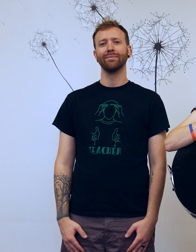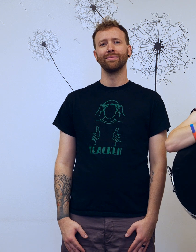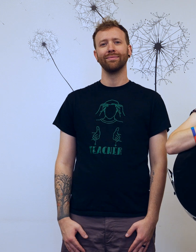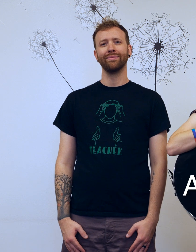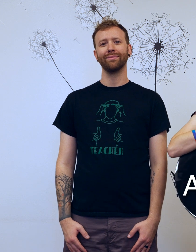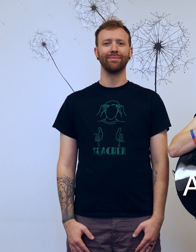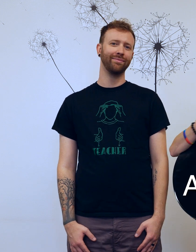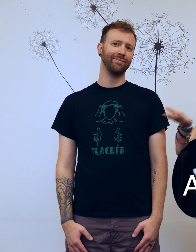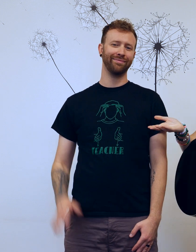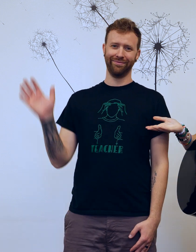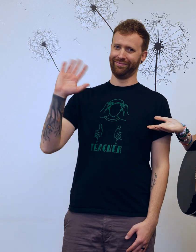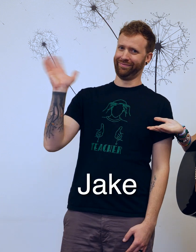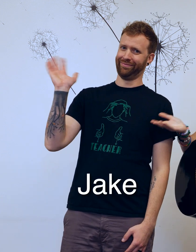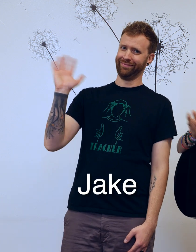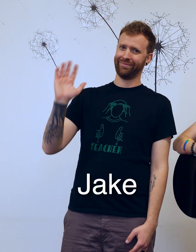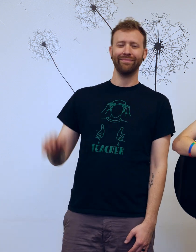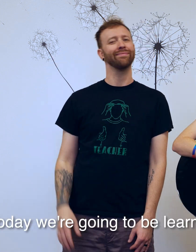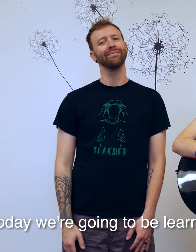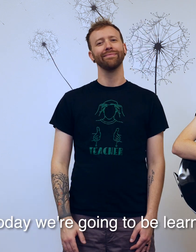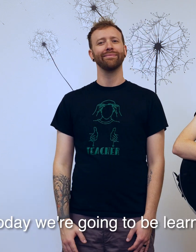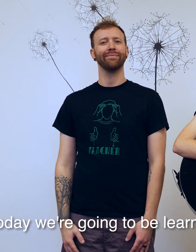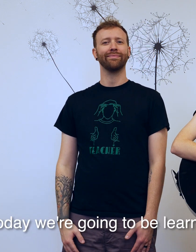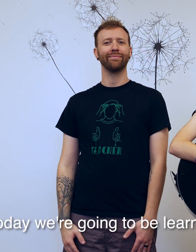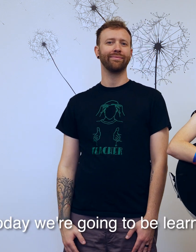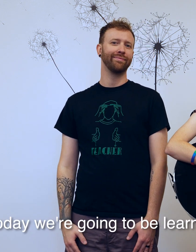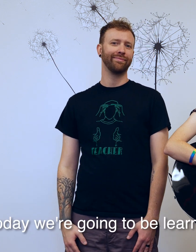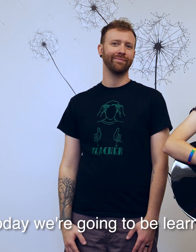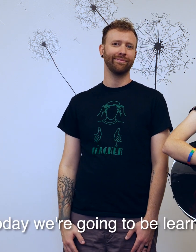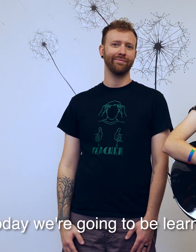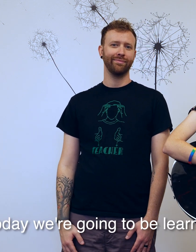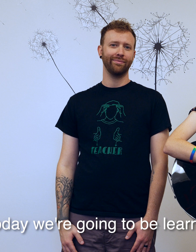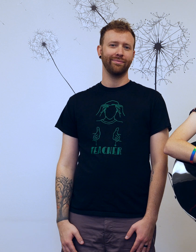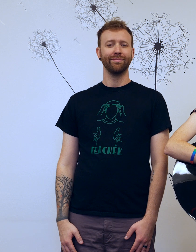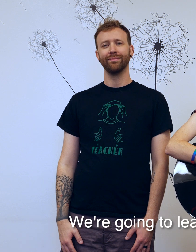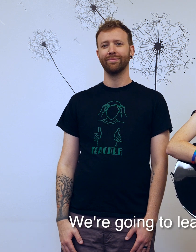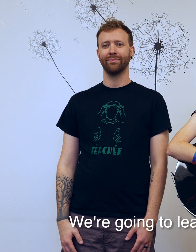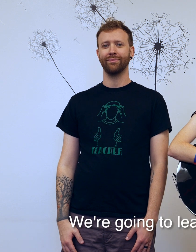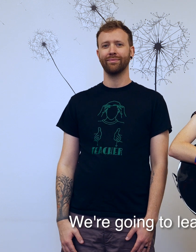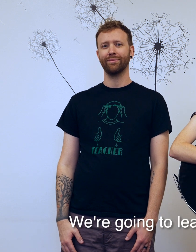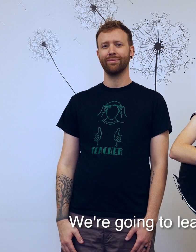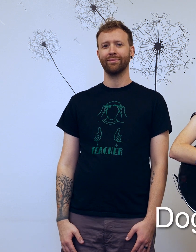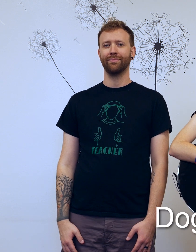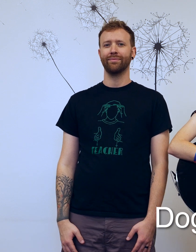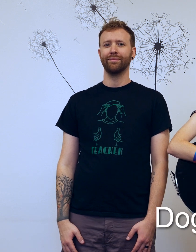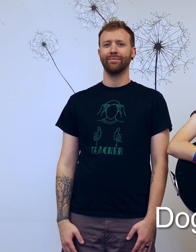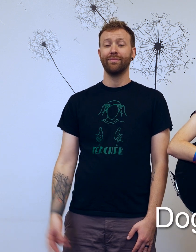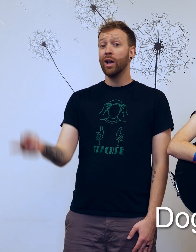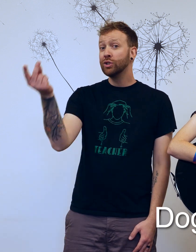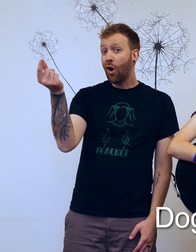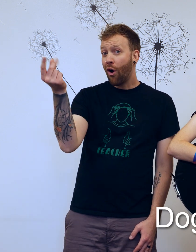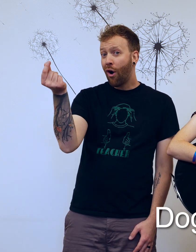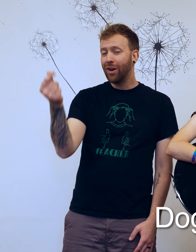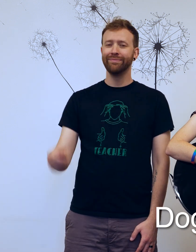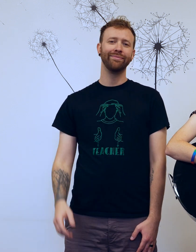Hi guys, my name is Anna Rose and this is Jake, and today we're going to be learning a song about animals, and we're going to learn the sign for dogs,